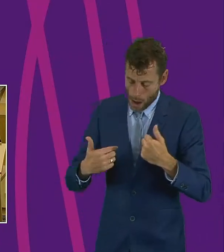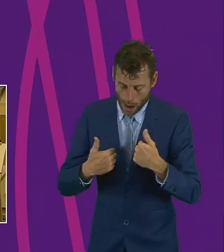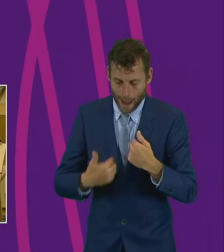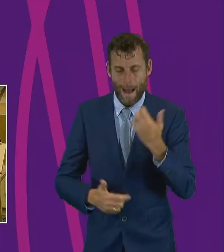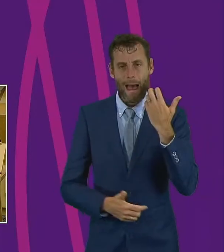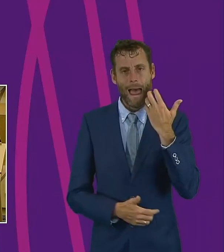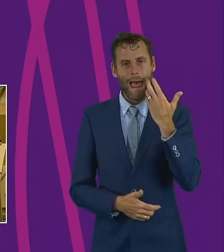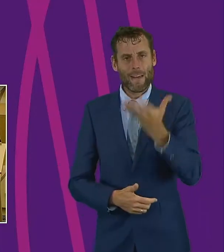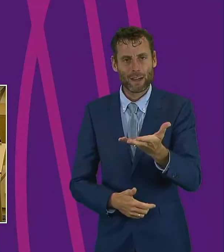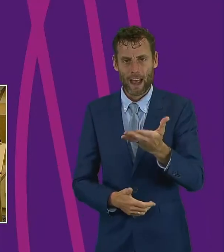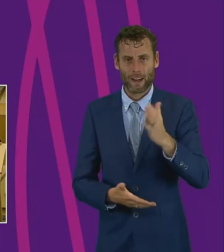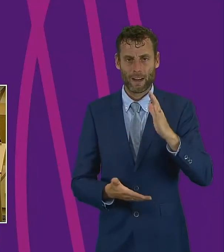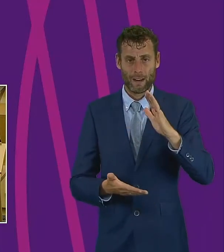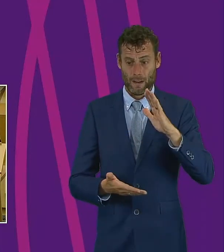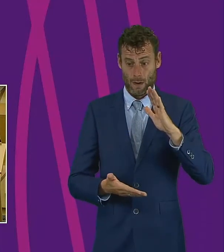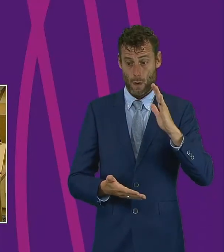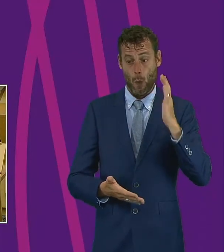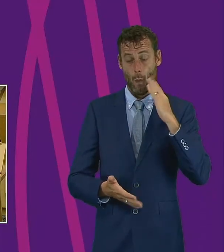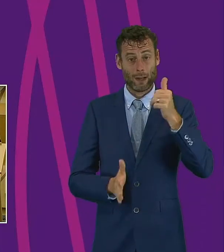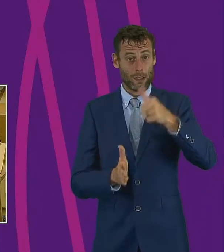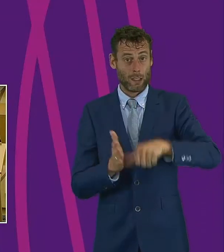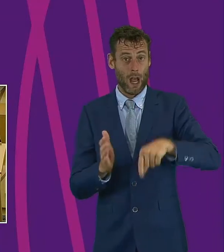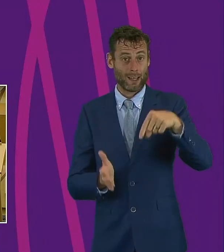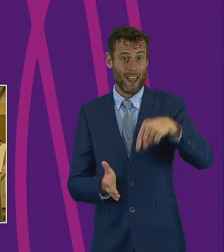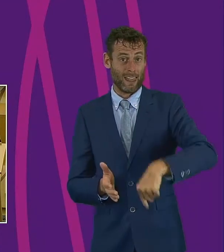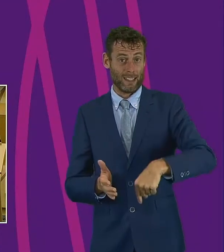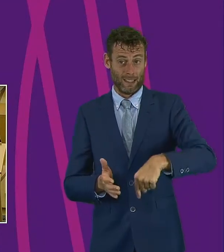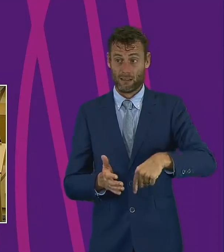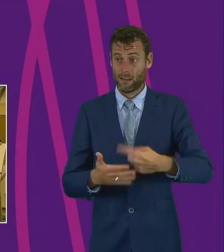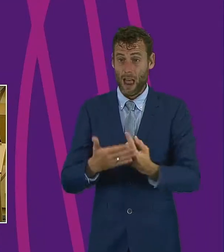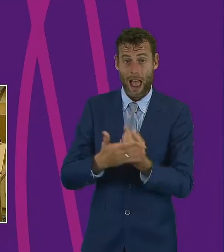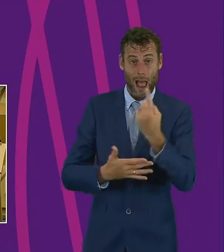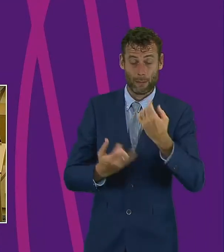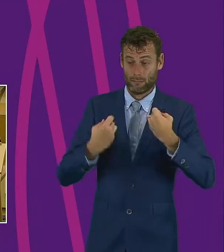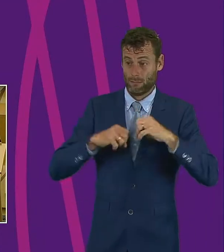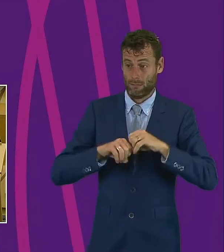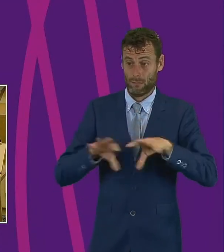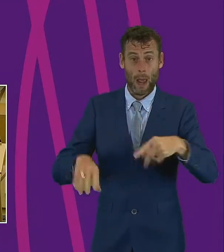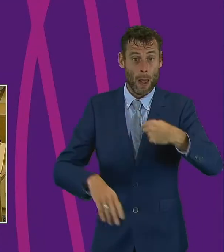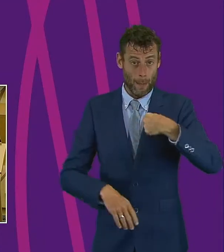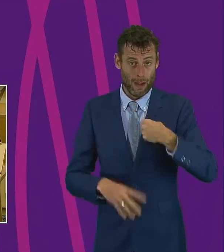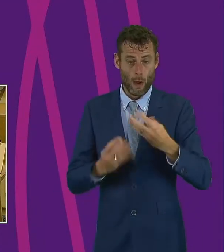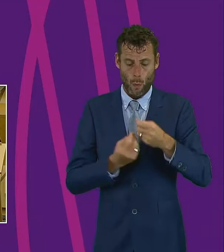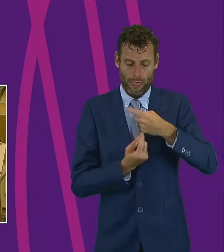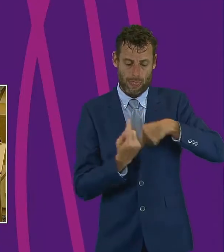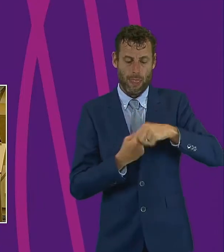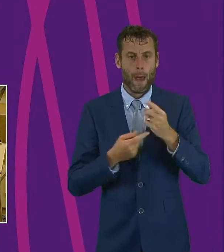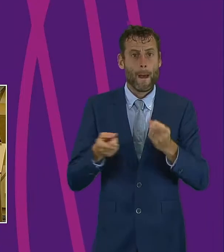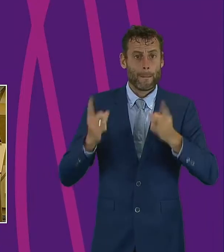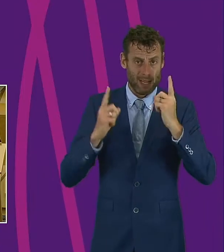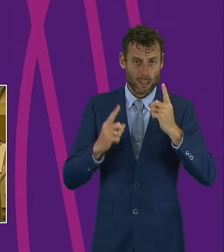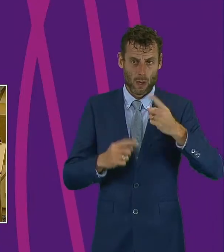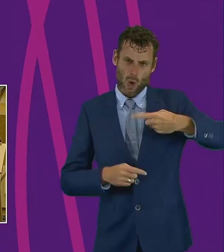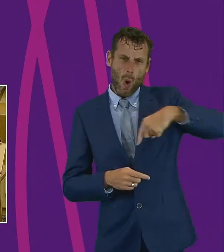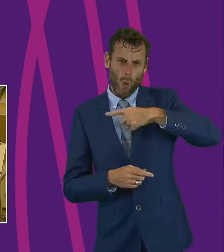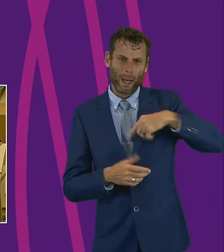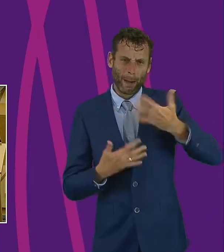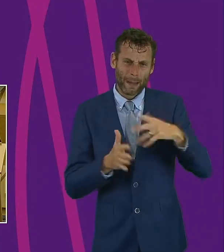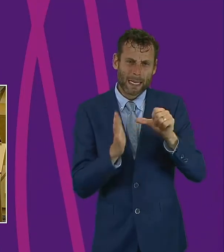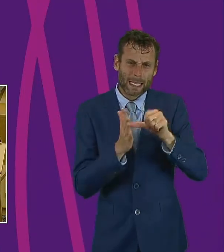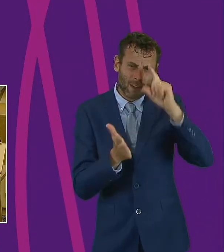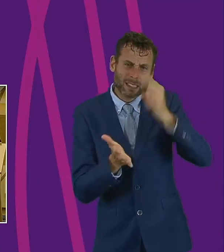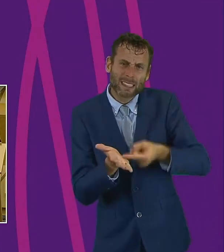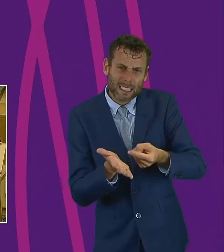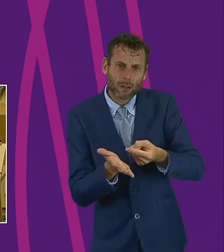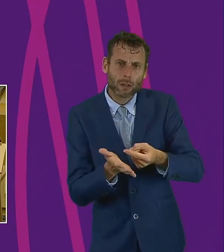day since the start of this pandemic, I and my ministers have taken very difficult decisions. Some, I hope